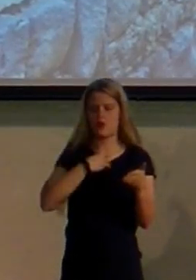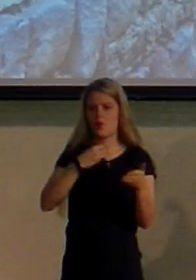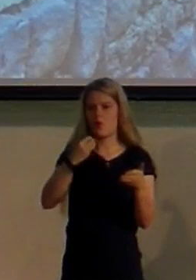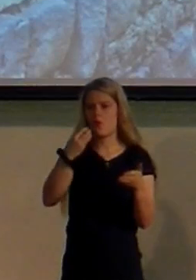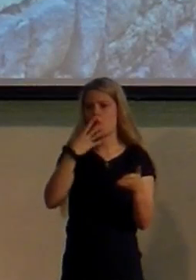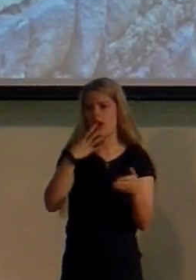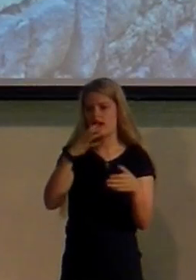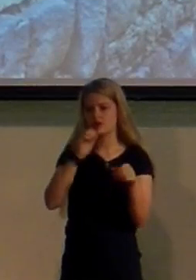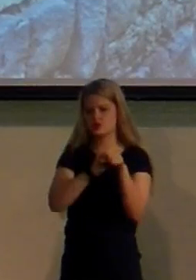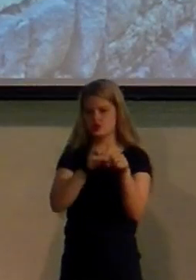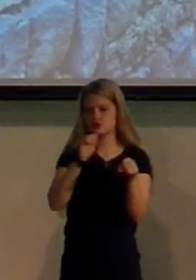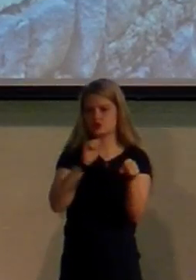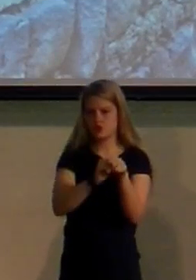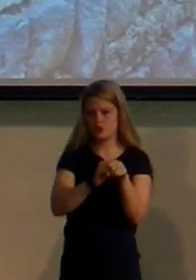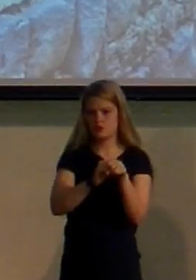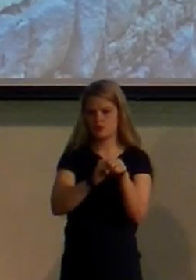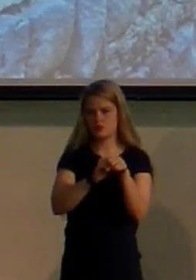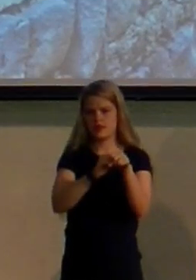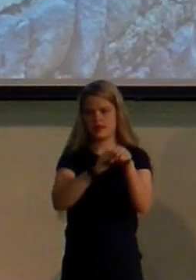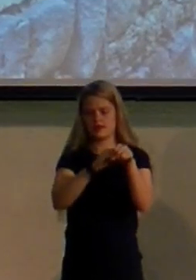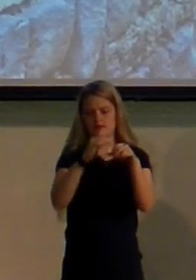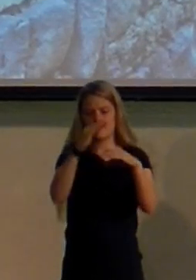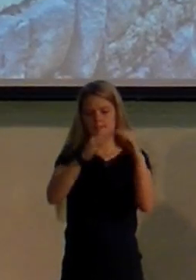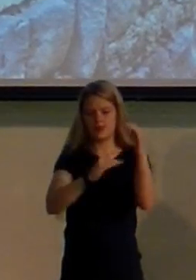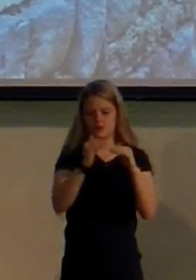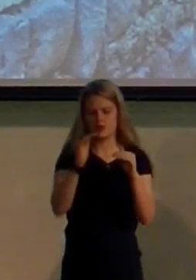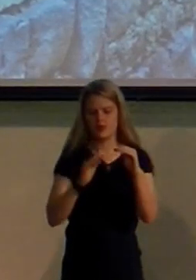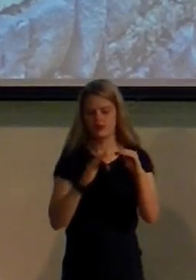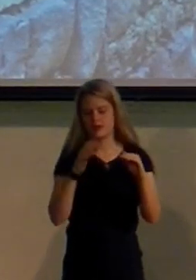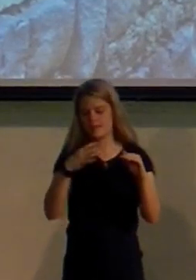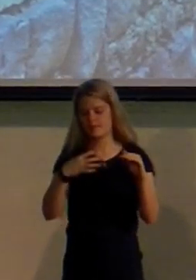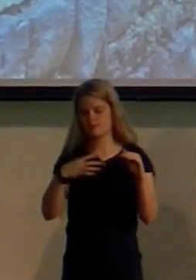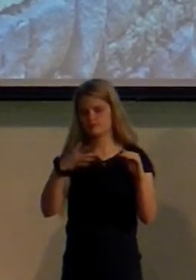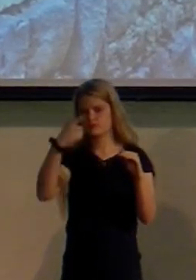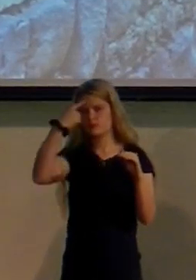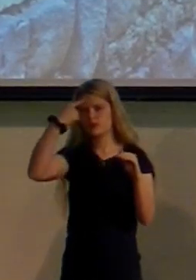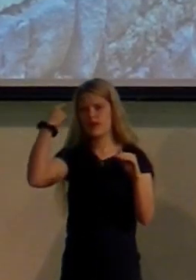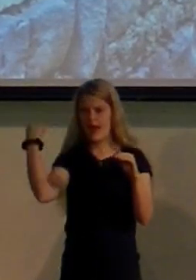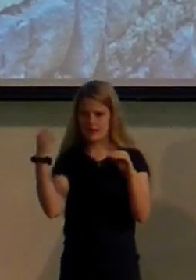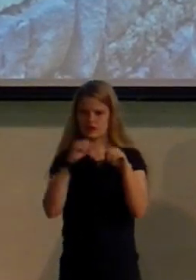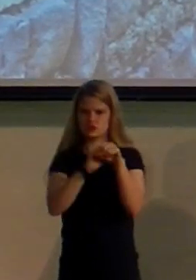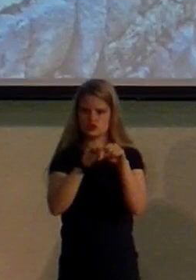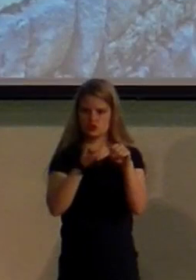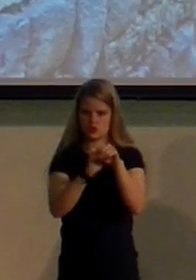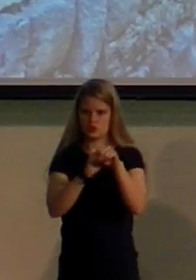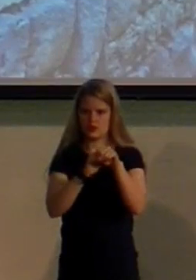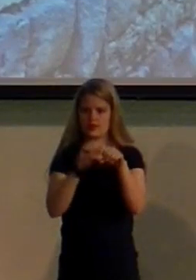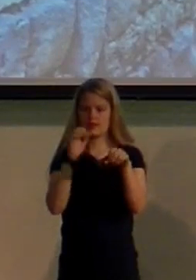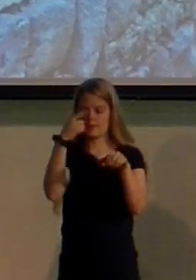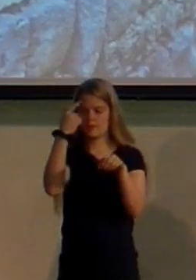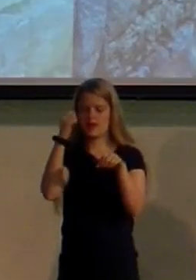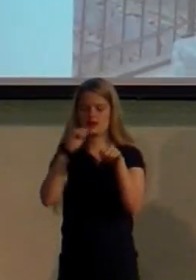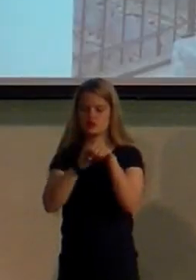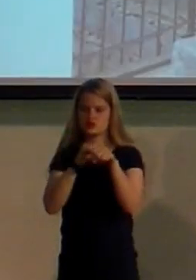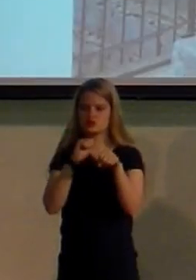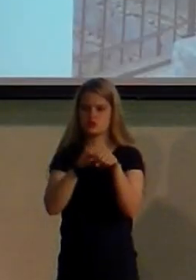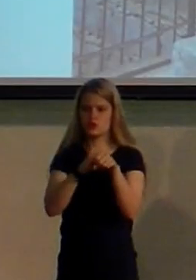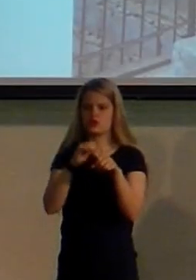old black stone synagogue. The black stone is the one that was there that Jesus himself went